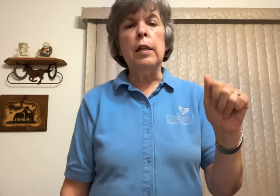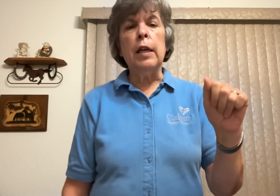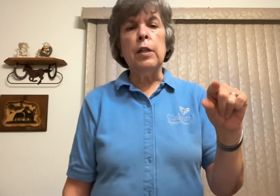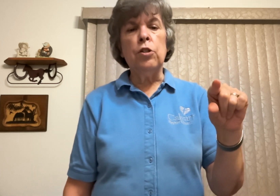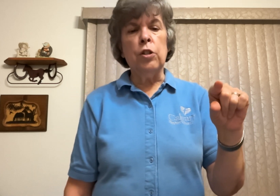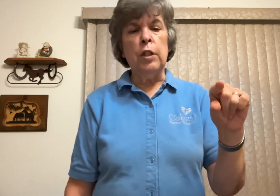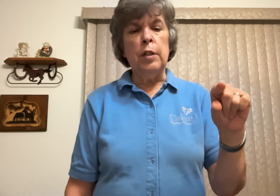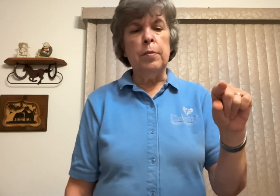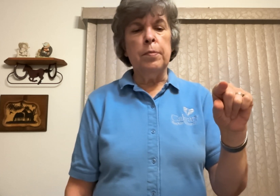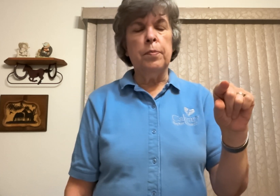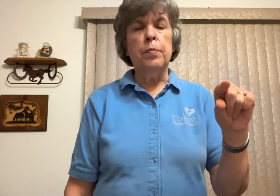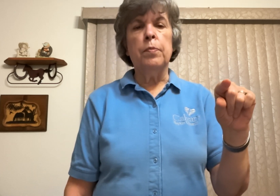LAG,